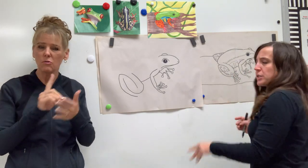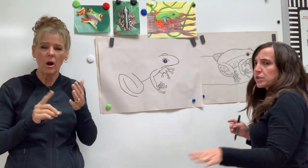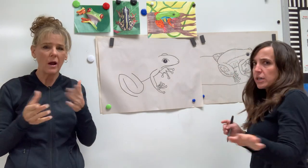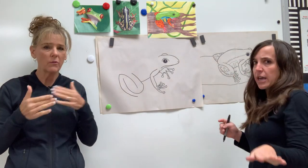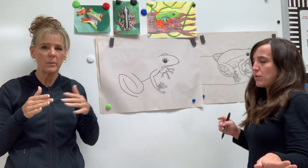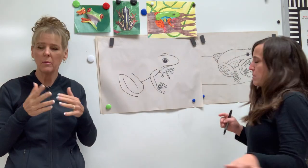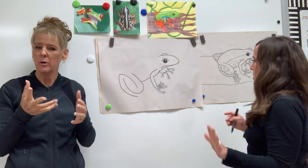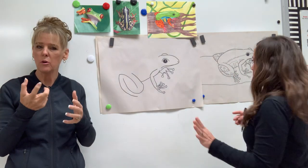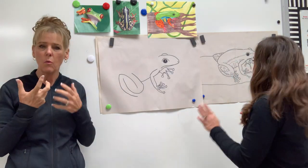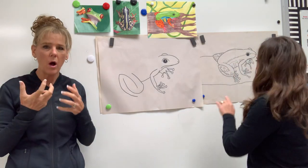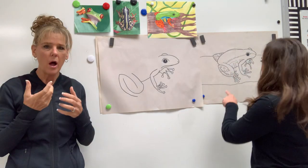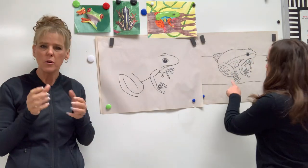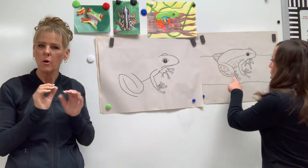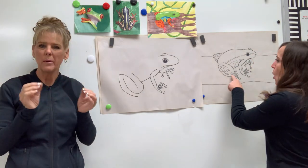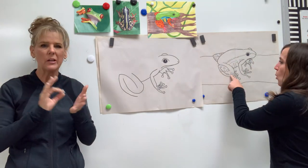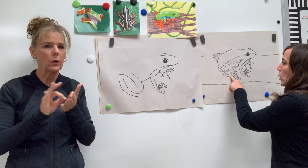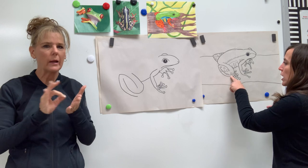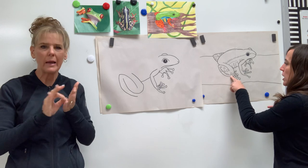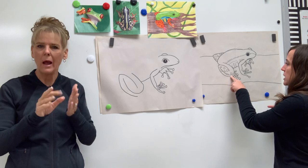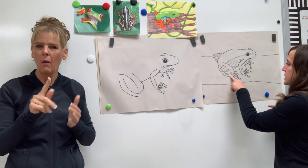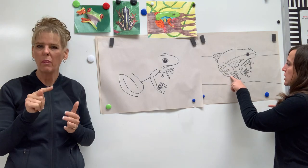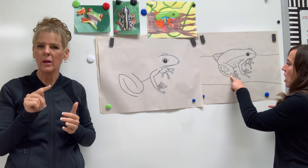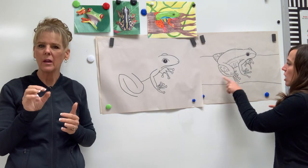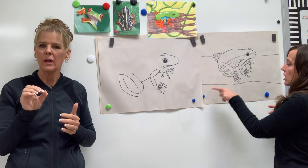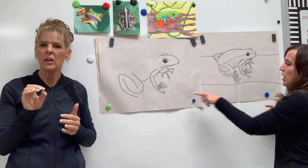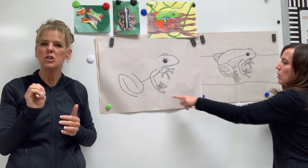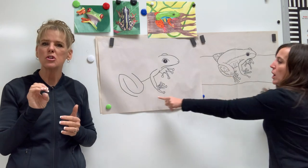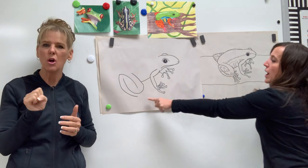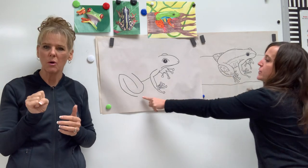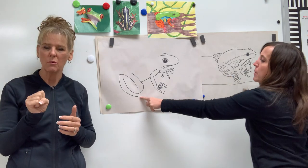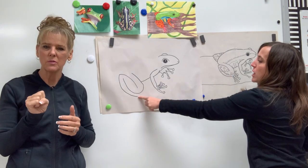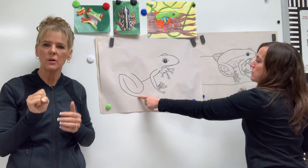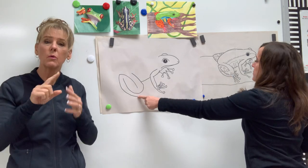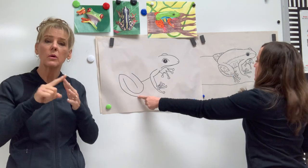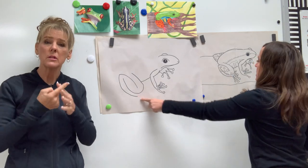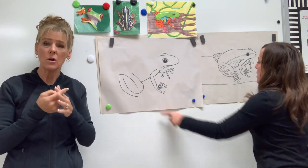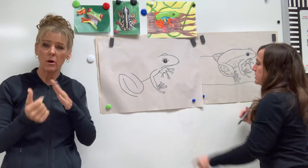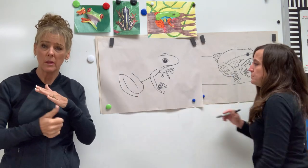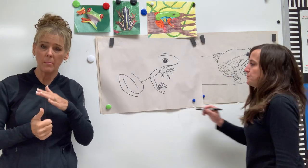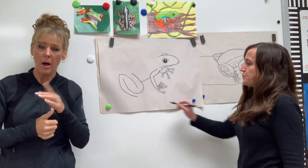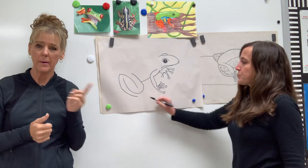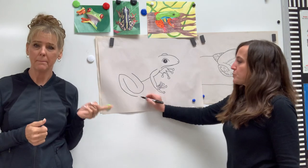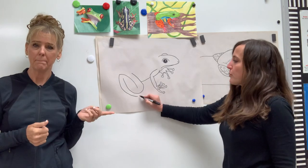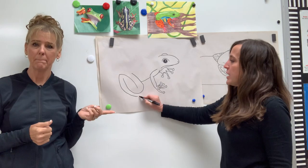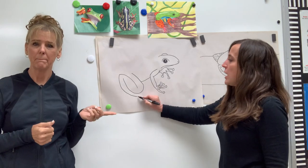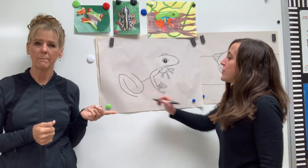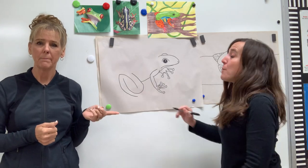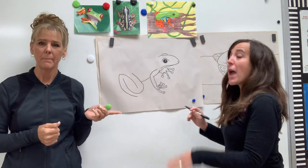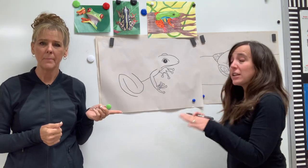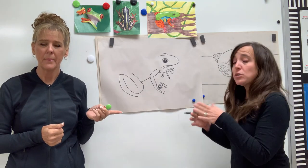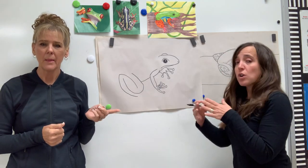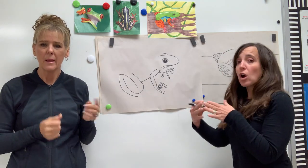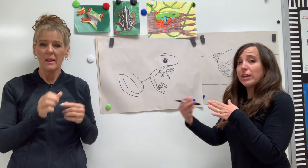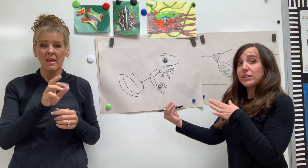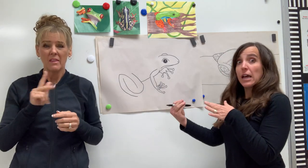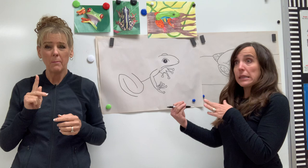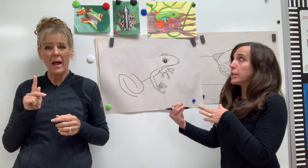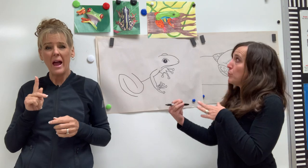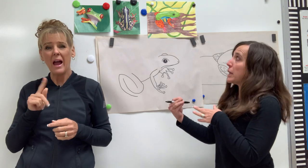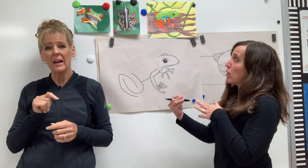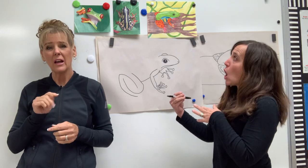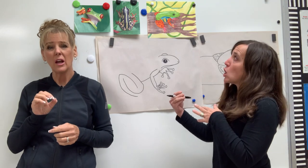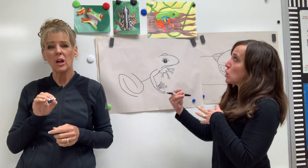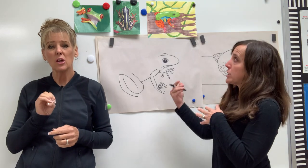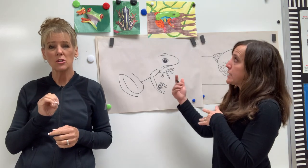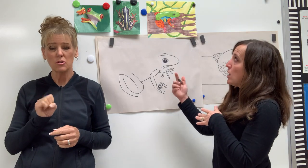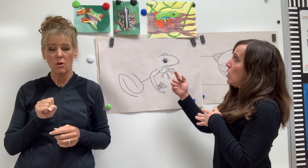back. Nobody's gonna count them, I promise. We're gonna start at the bottom of this line. And the back toes are even a